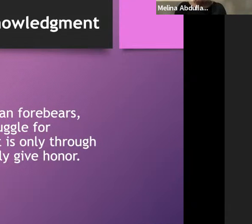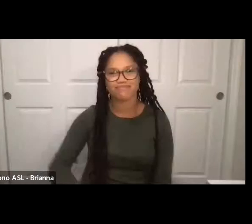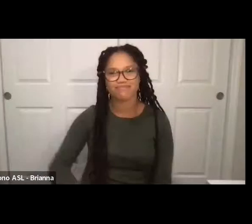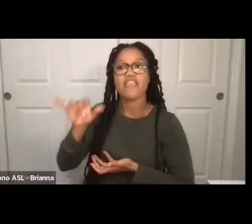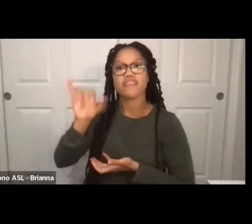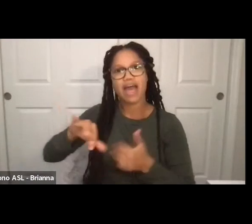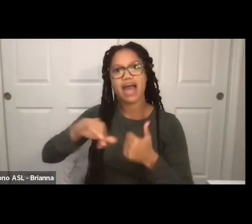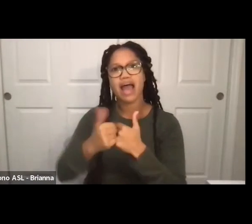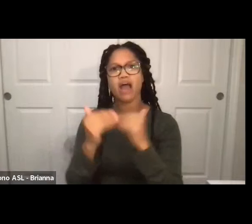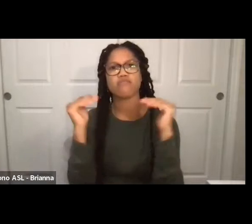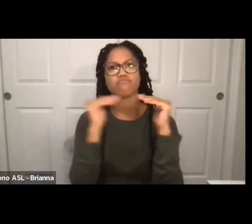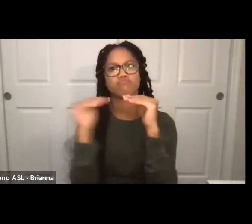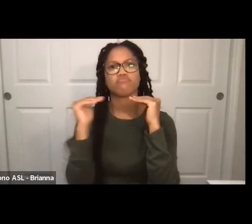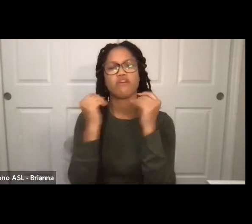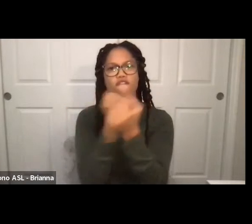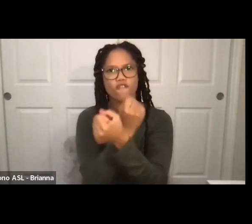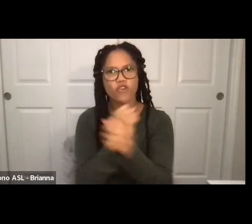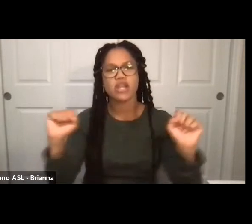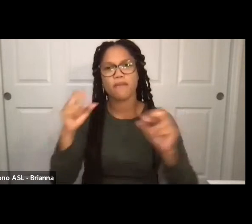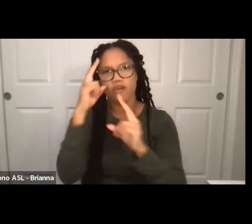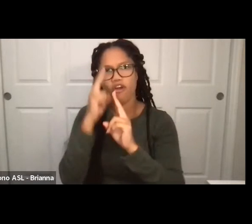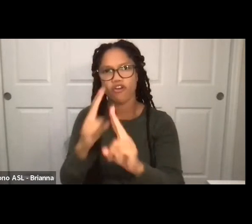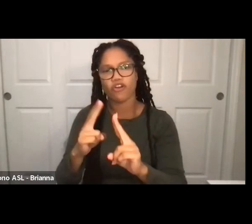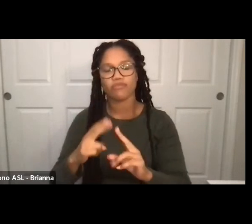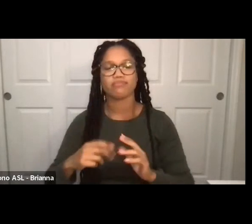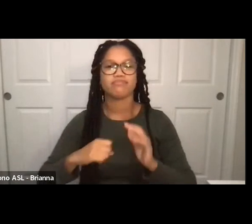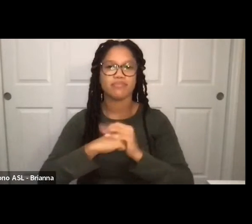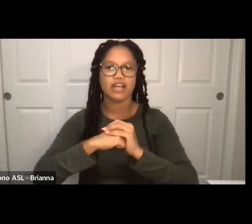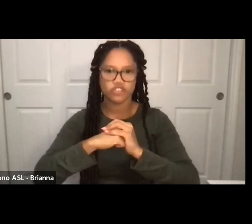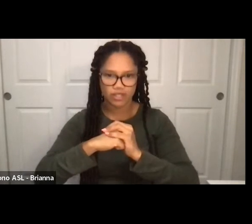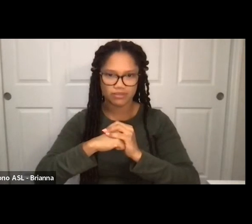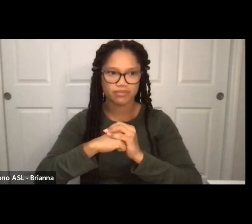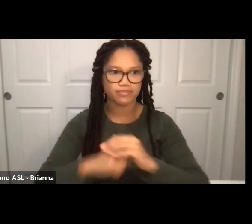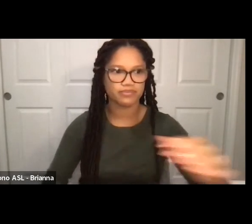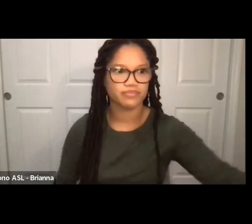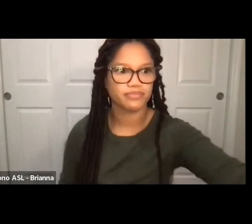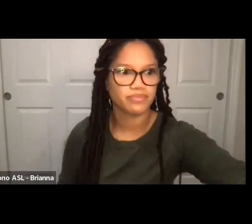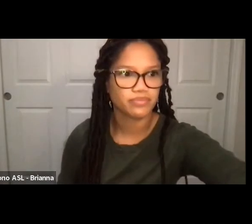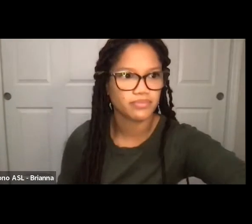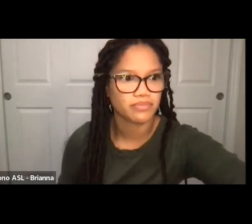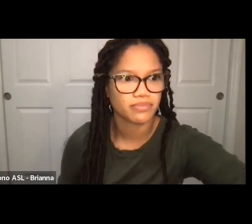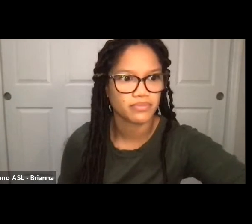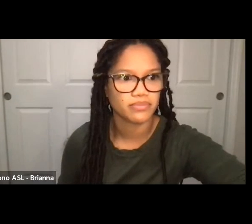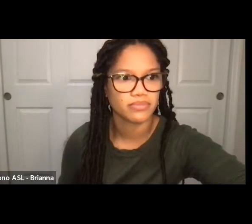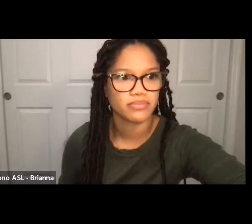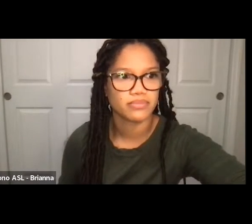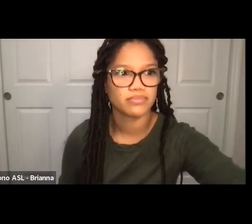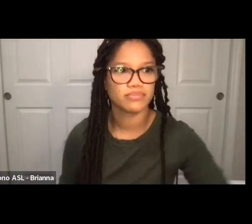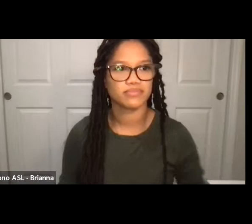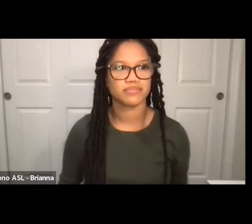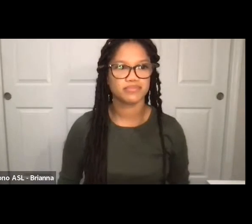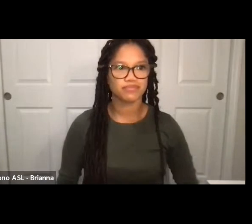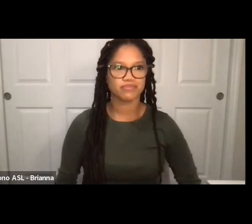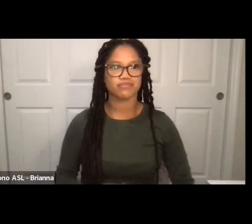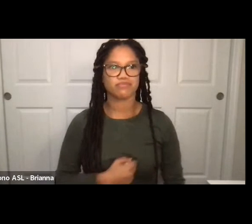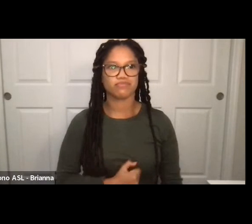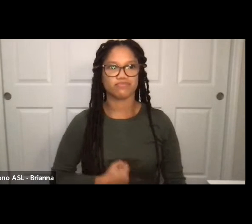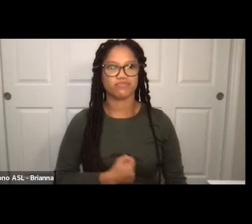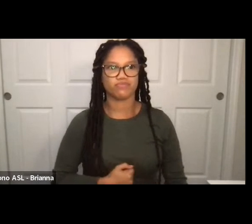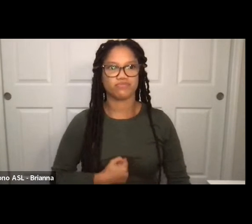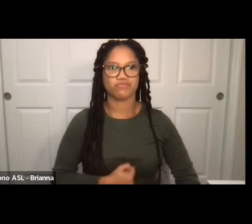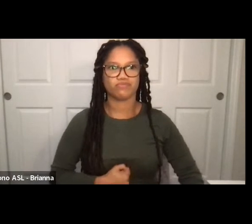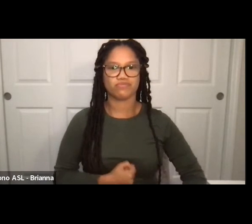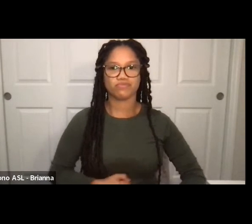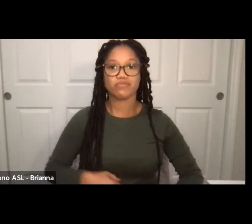Thank you, everybody, for that. So this is our